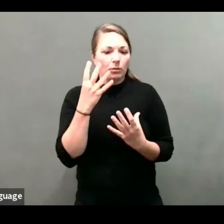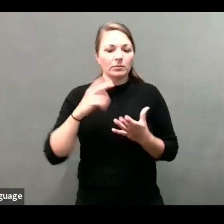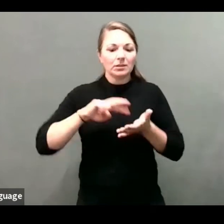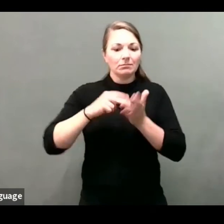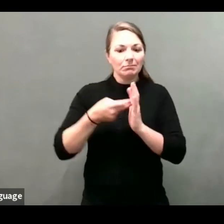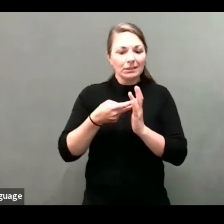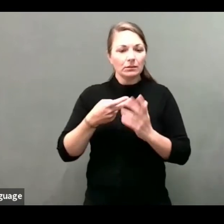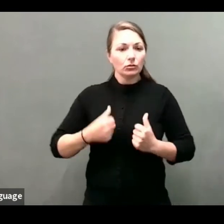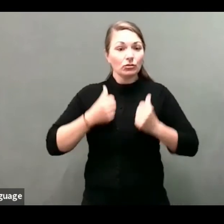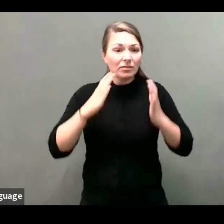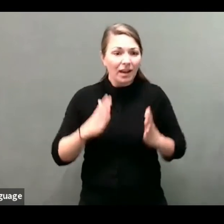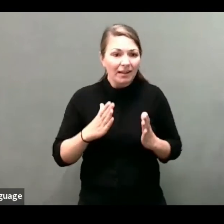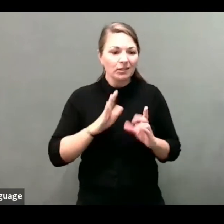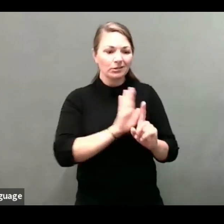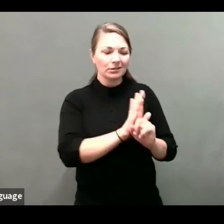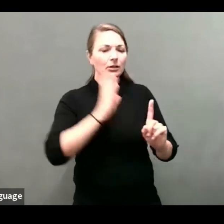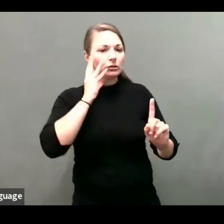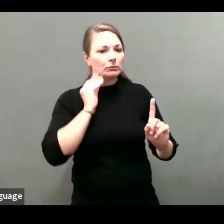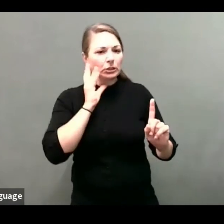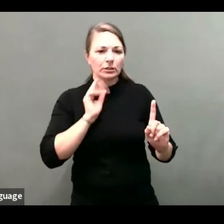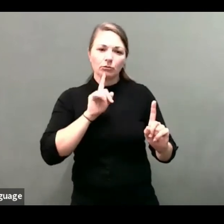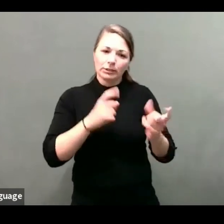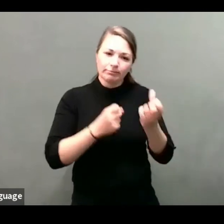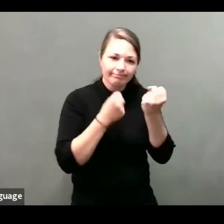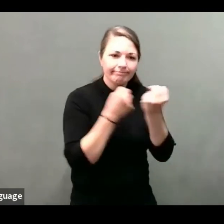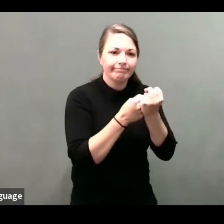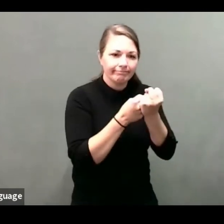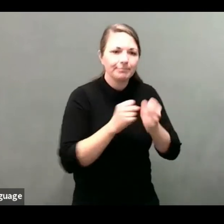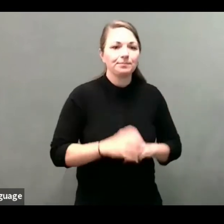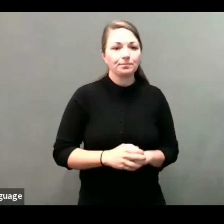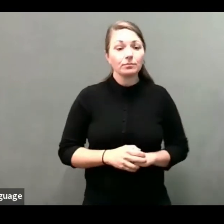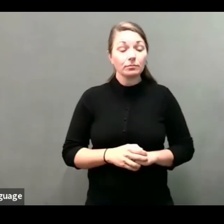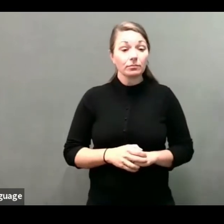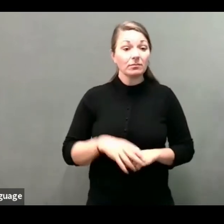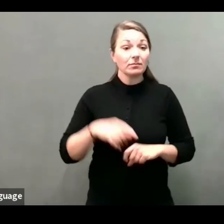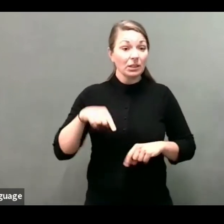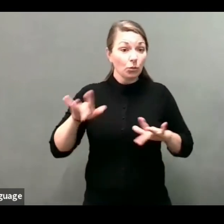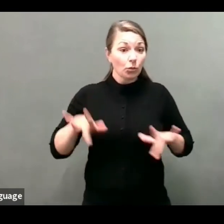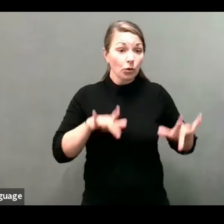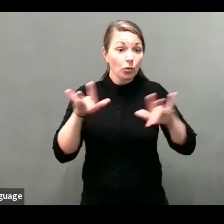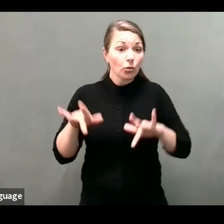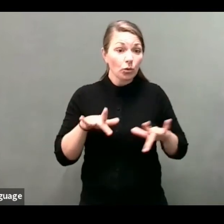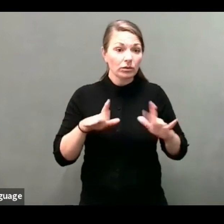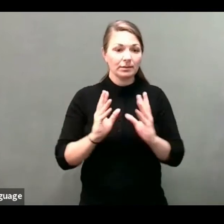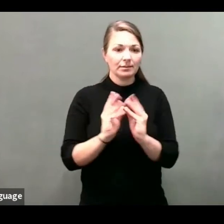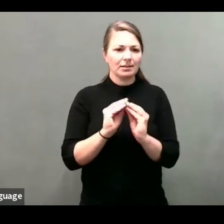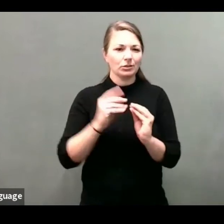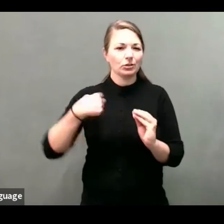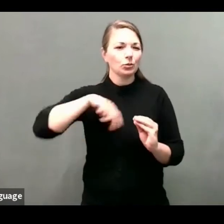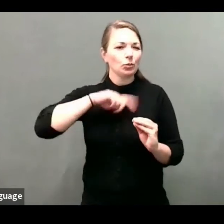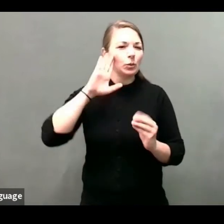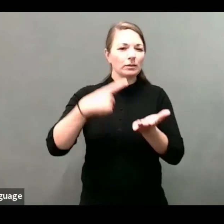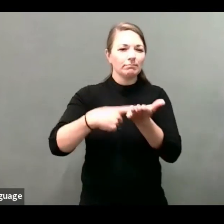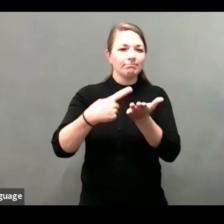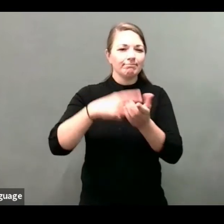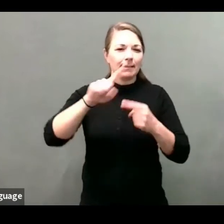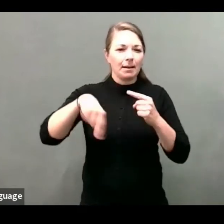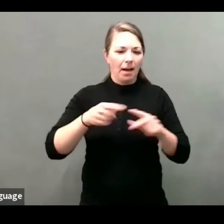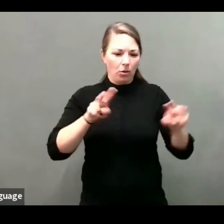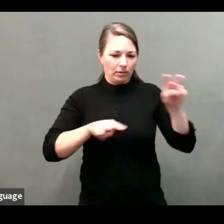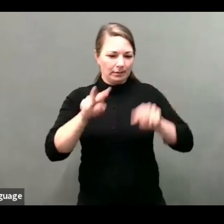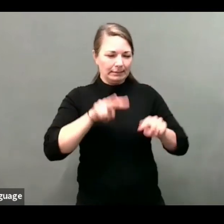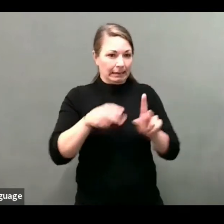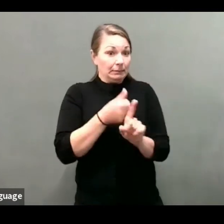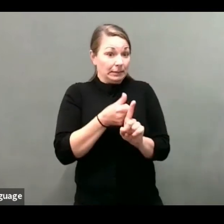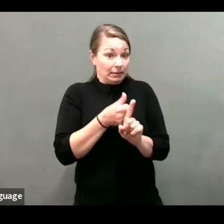kind of advocacy. During the recorded session, we are going to be talking a lot about the exam itself. And then during the live session